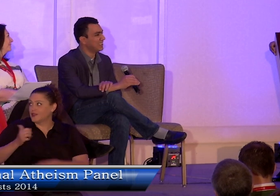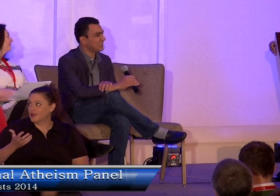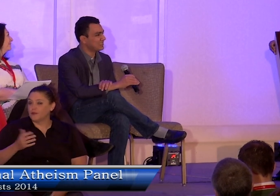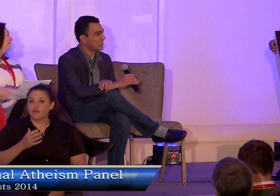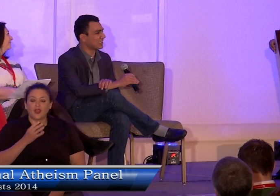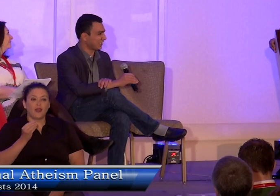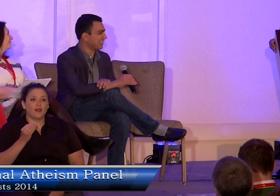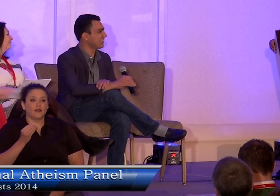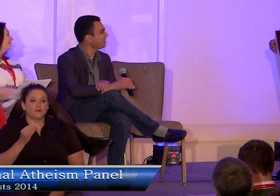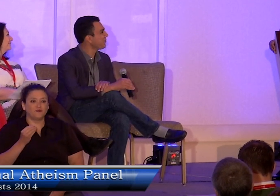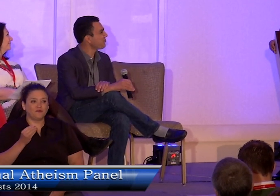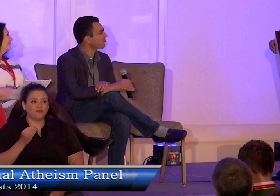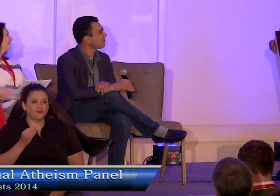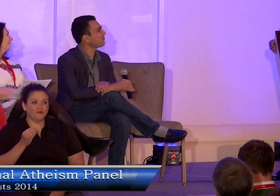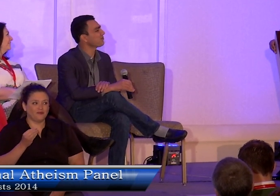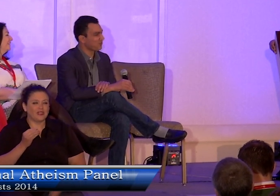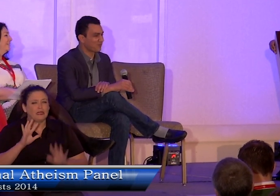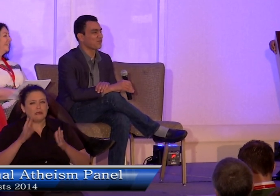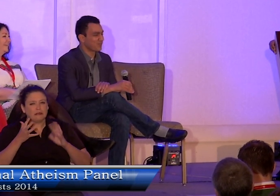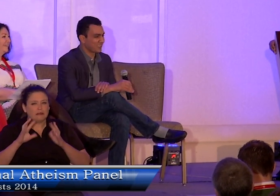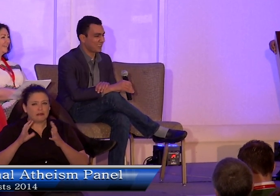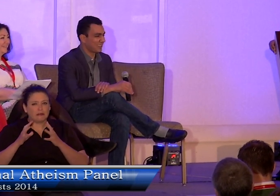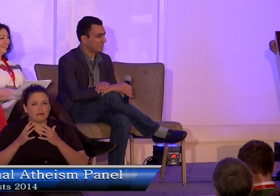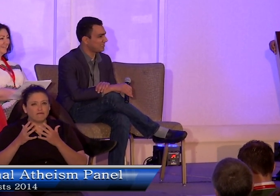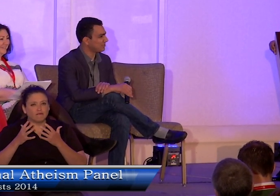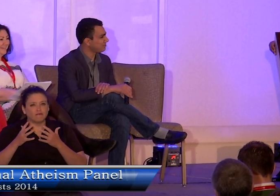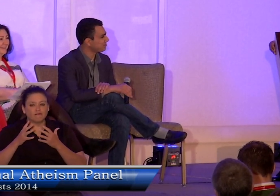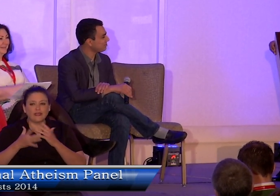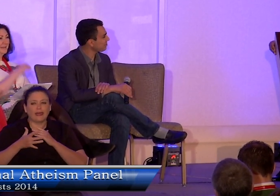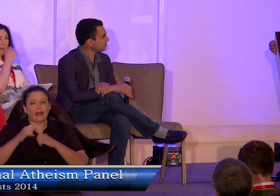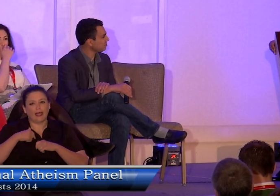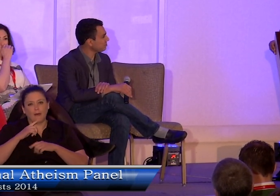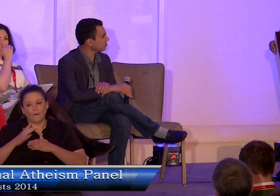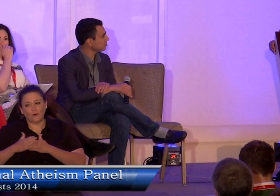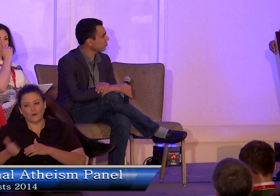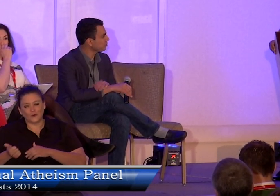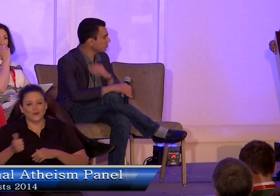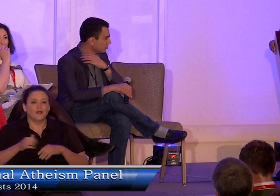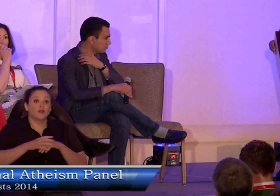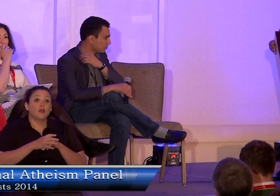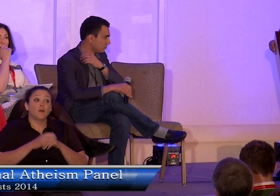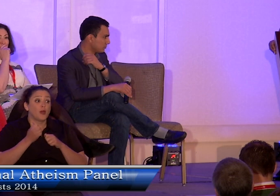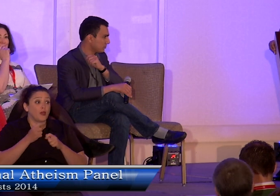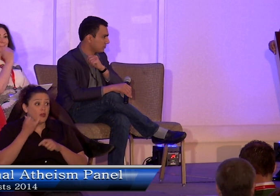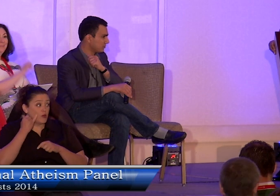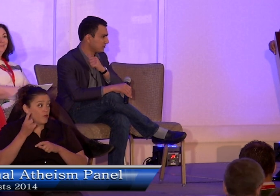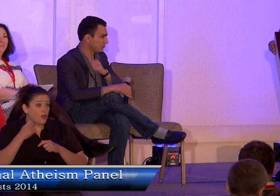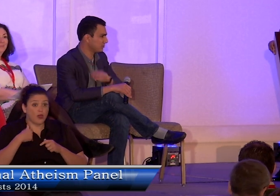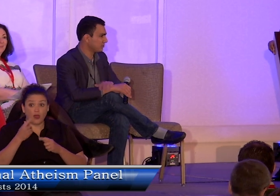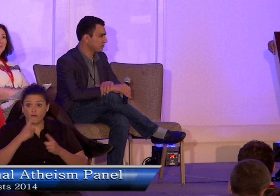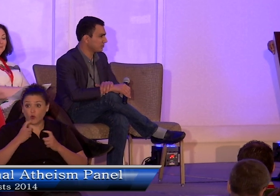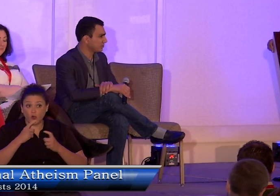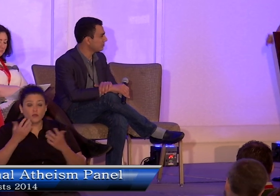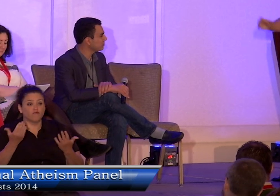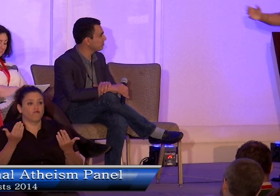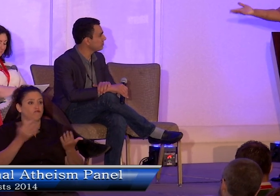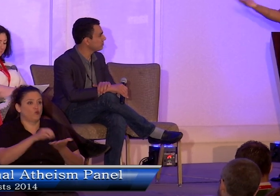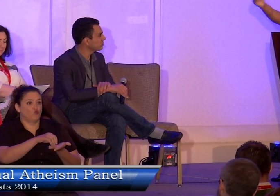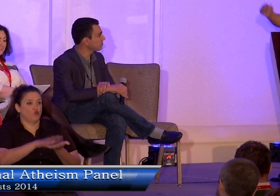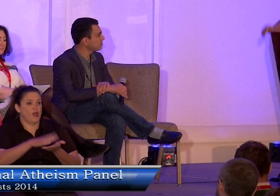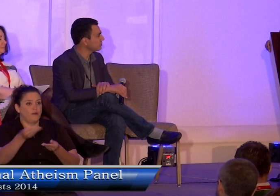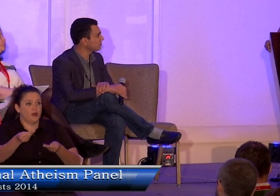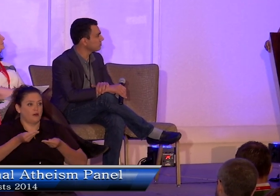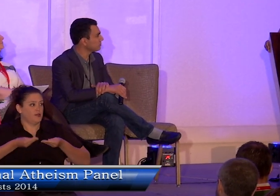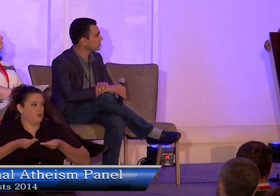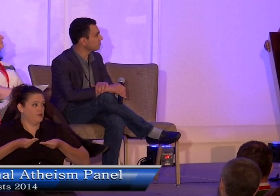and technically. Again, anyone who has questions, make sure you write them down, pass them up to me. I want to